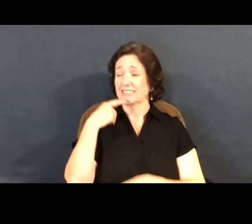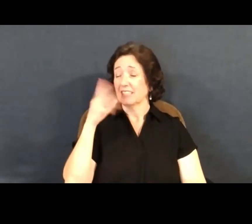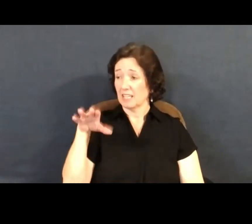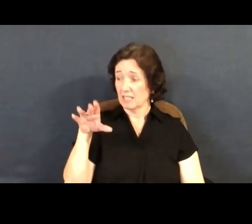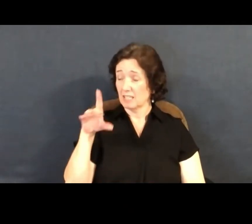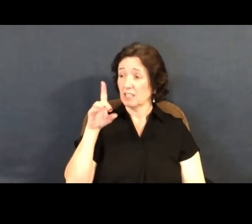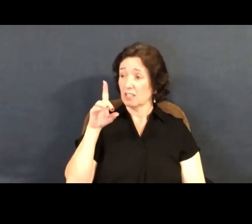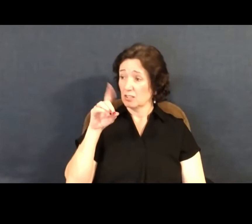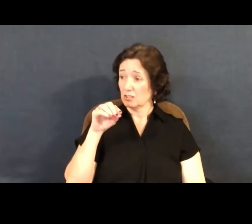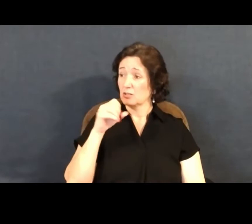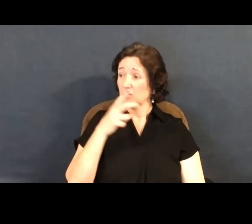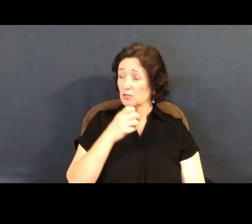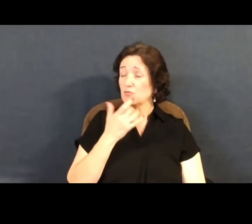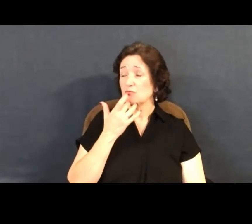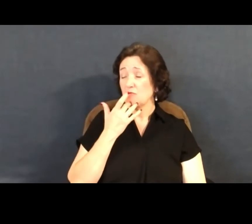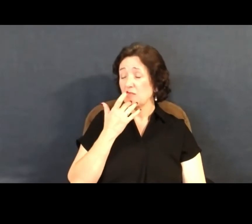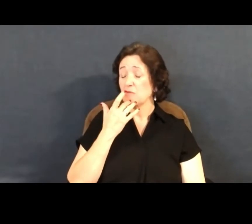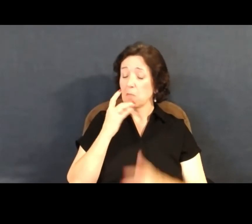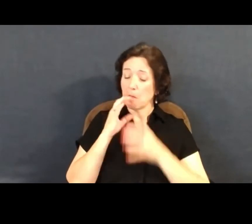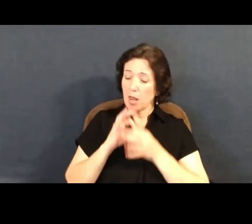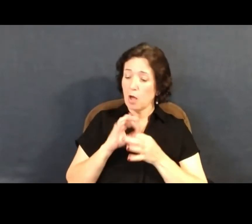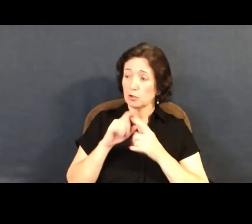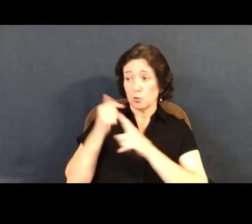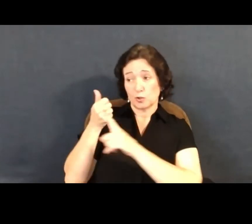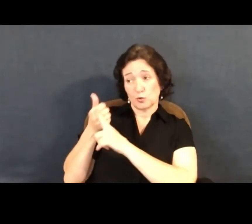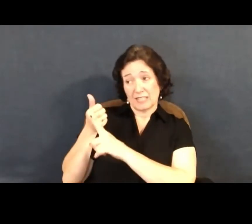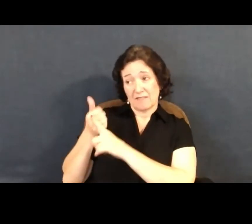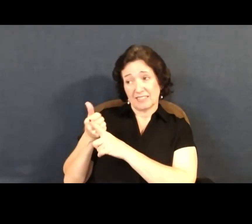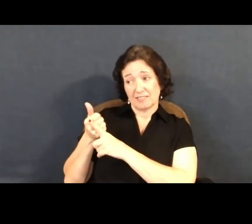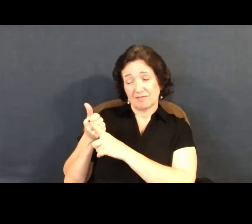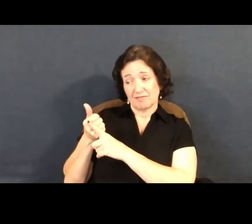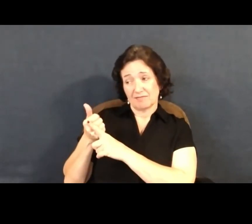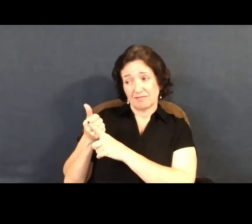she rather not belong to herself?"